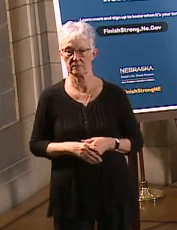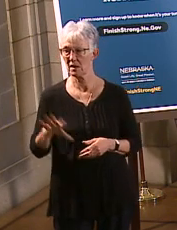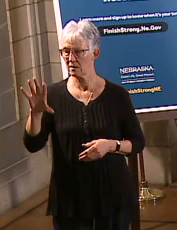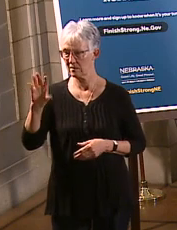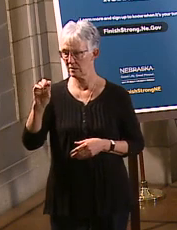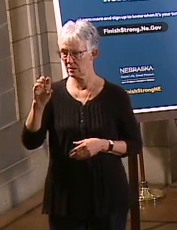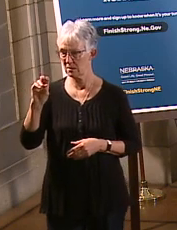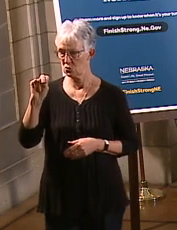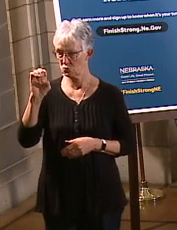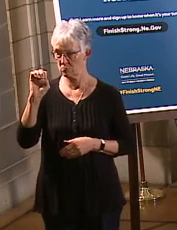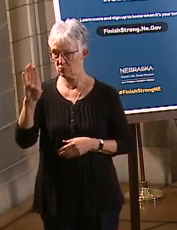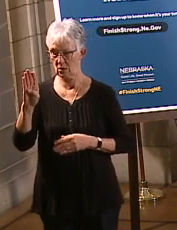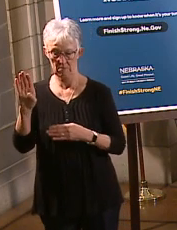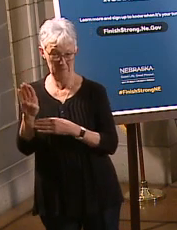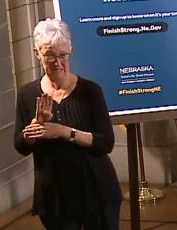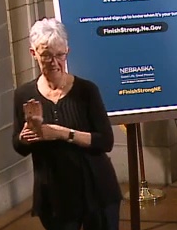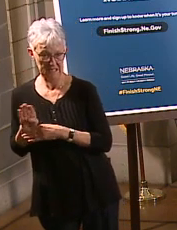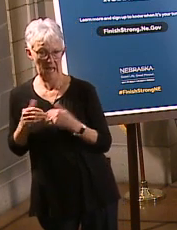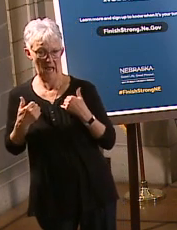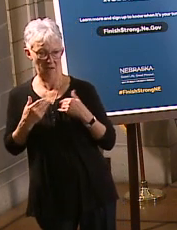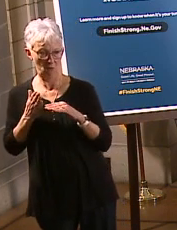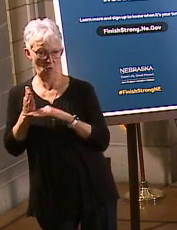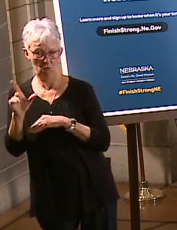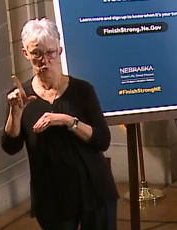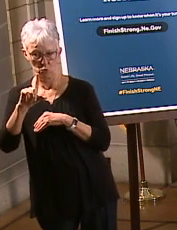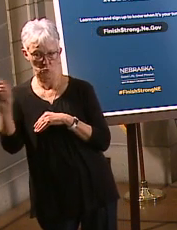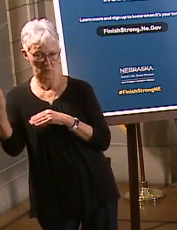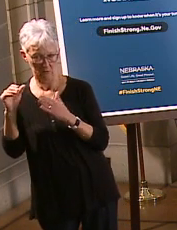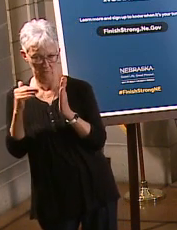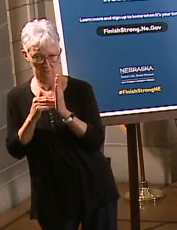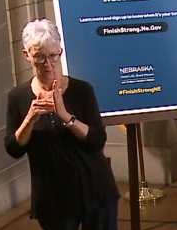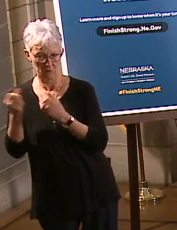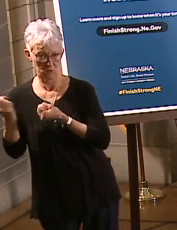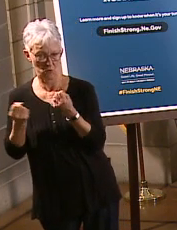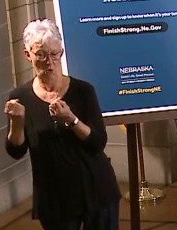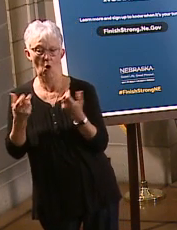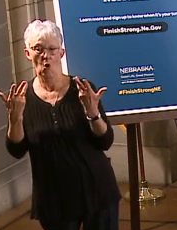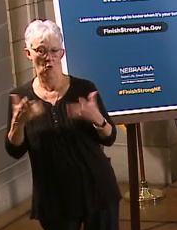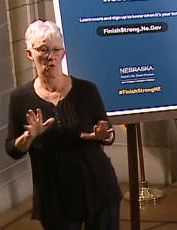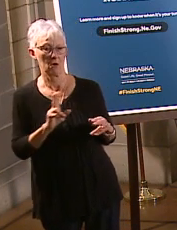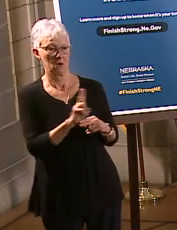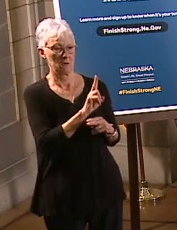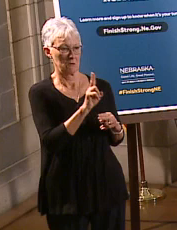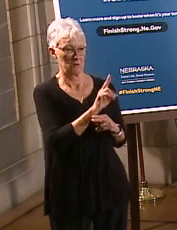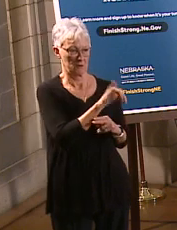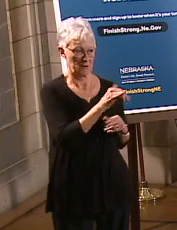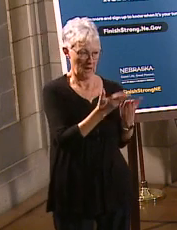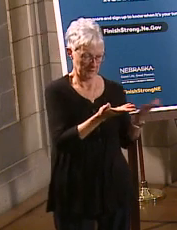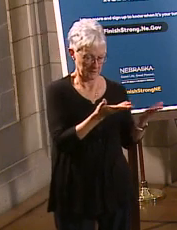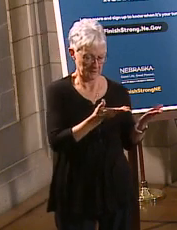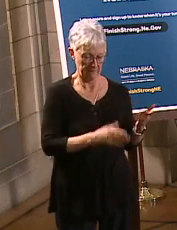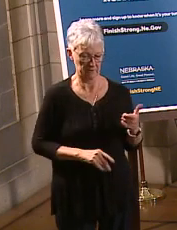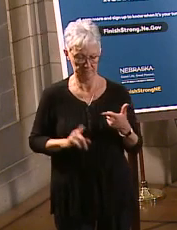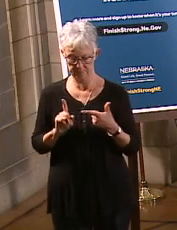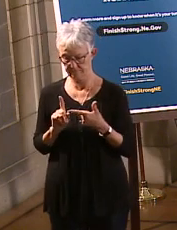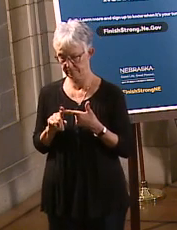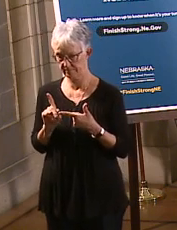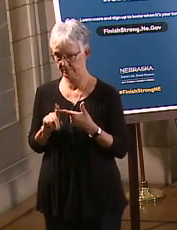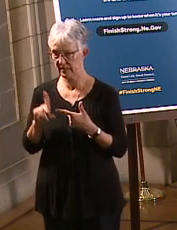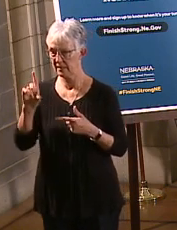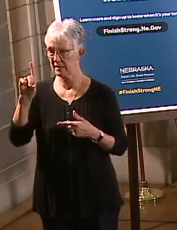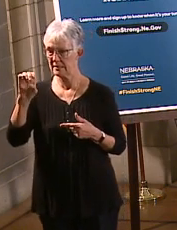businesses possessing more than 20,000 vehicles are already utilizing this service. The second online service is Dealer